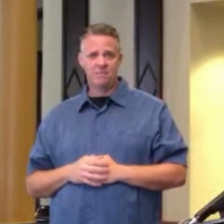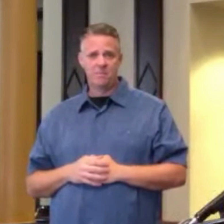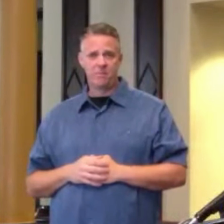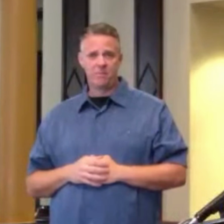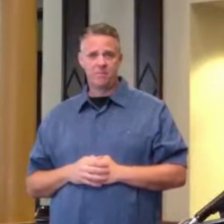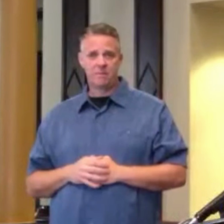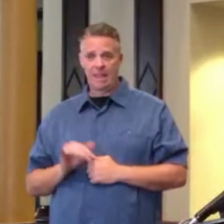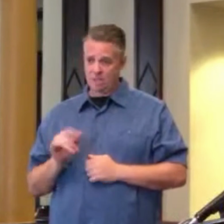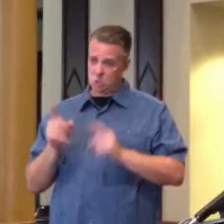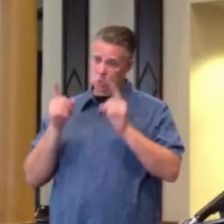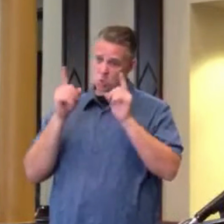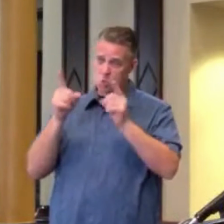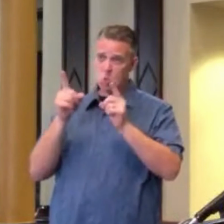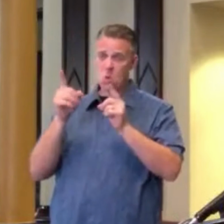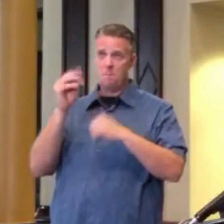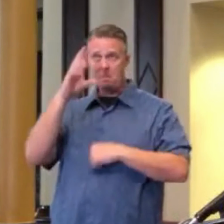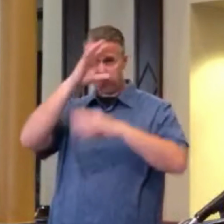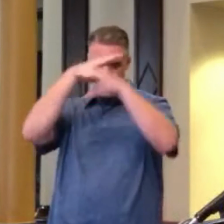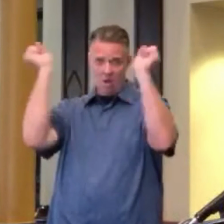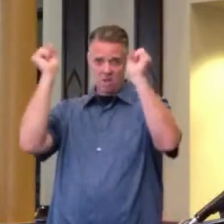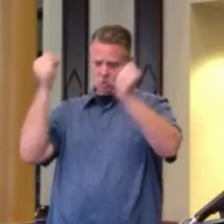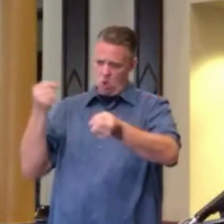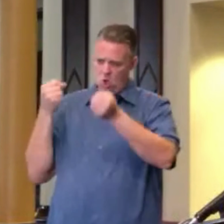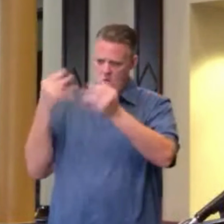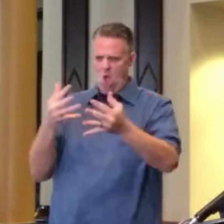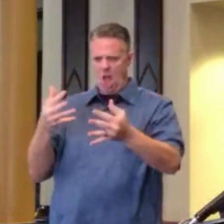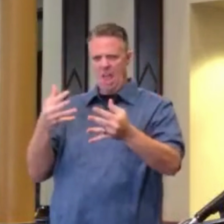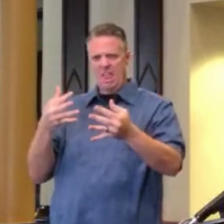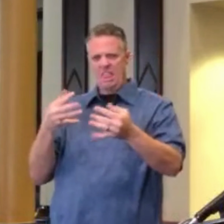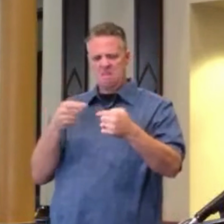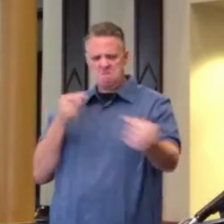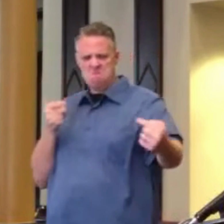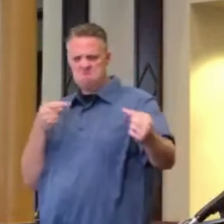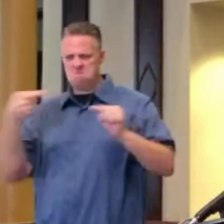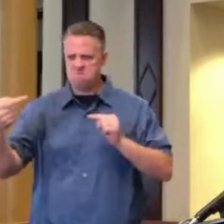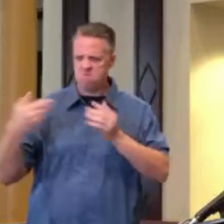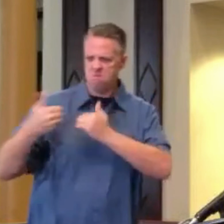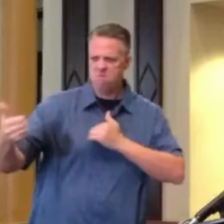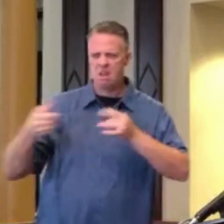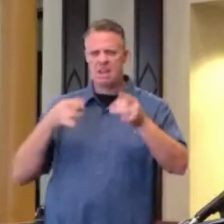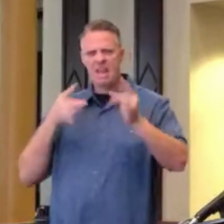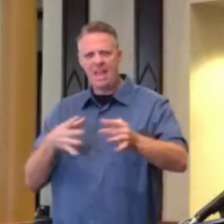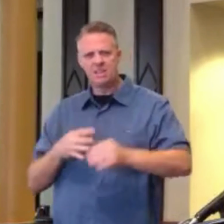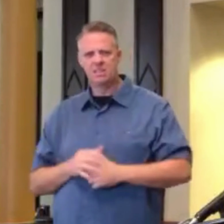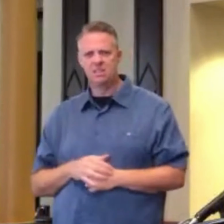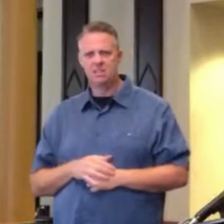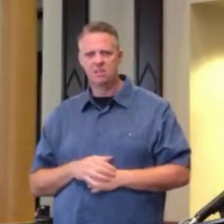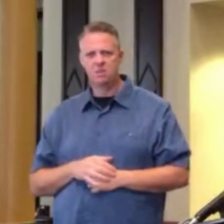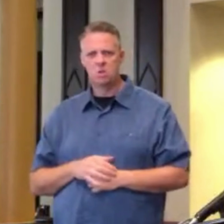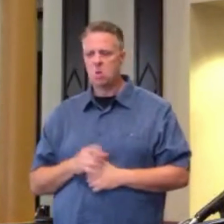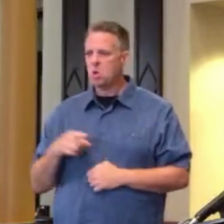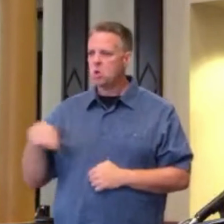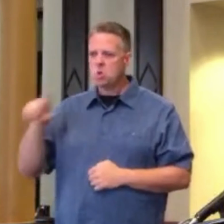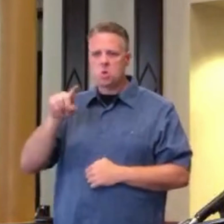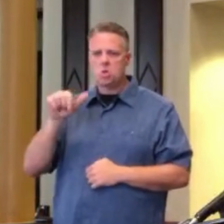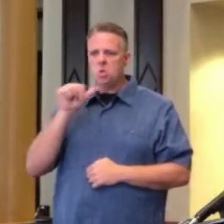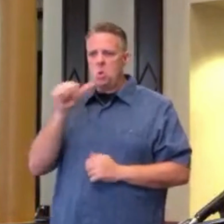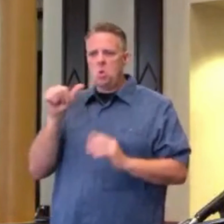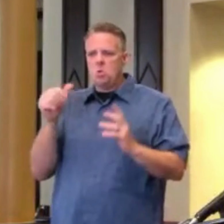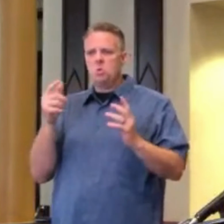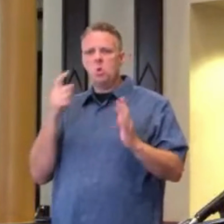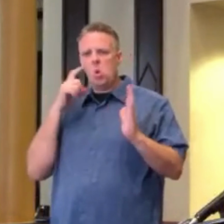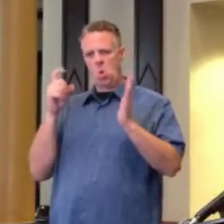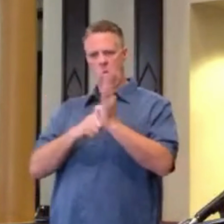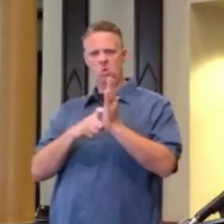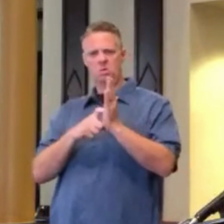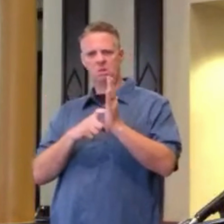It's you who have created the hate and the division. It's you who have not found a way to say